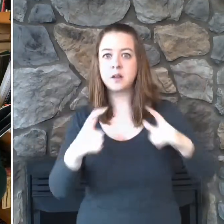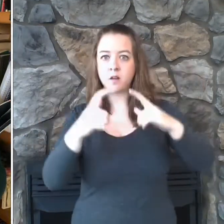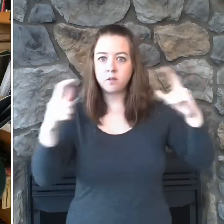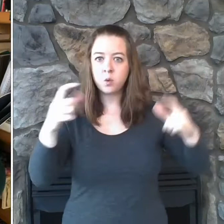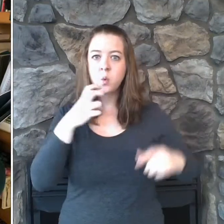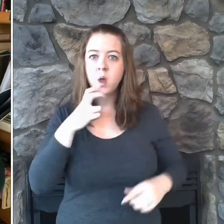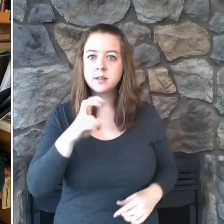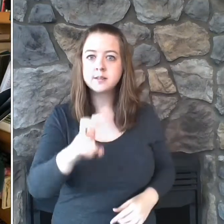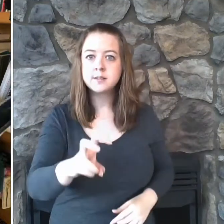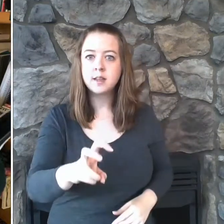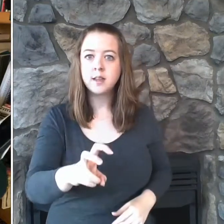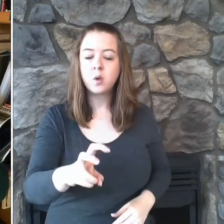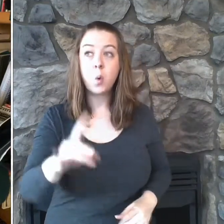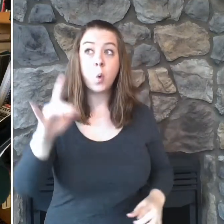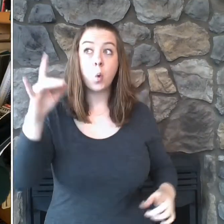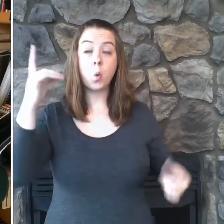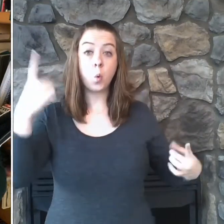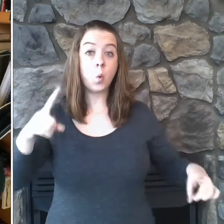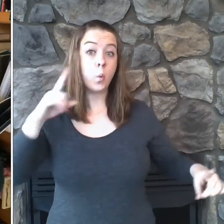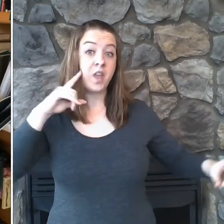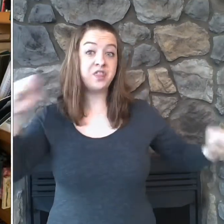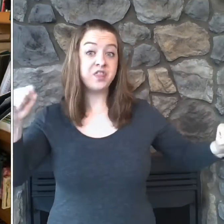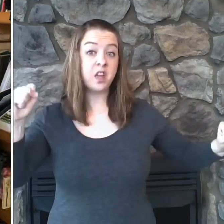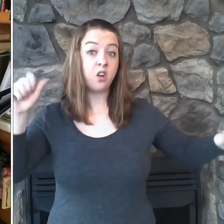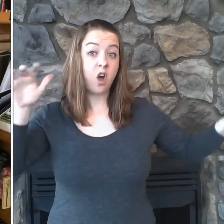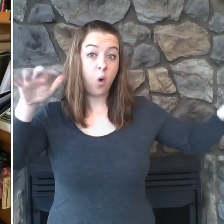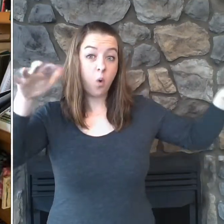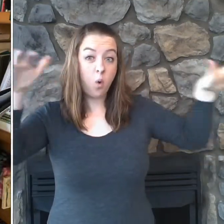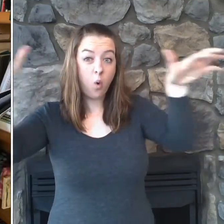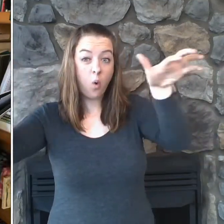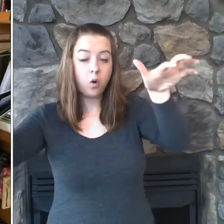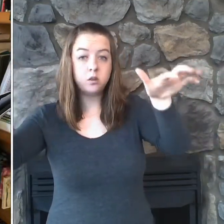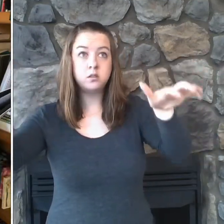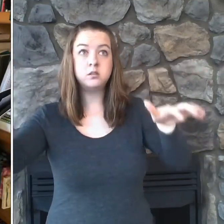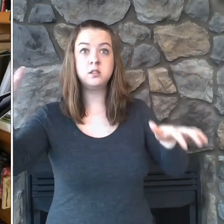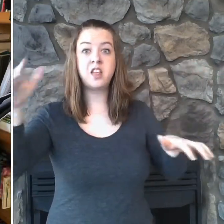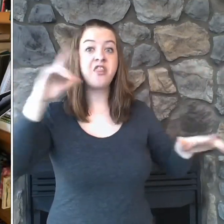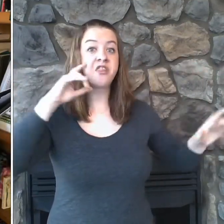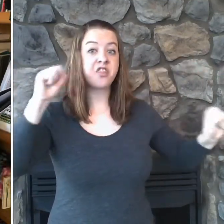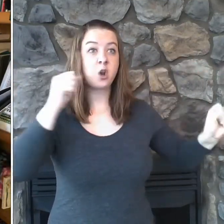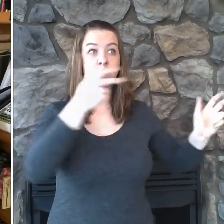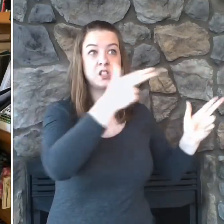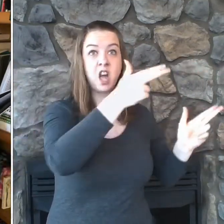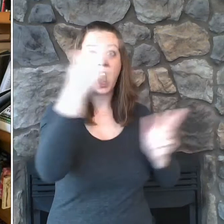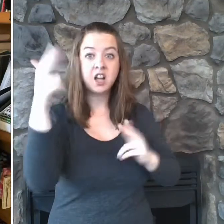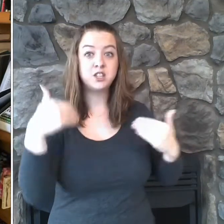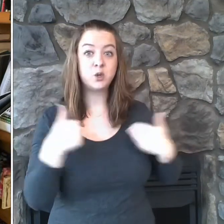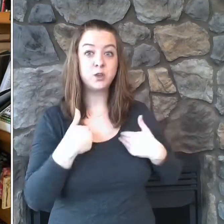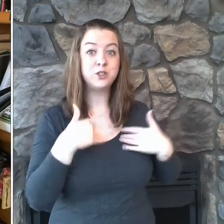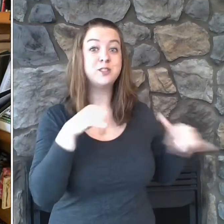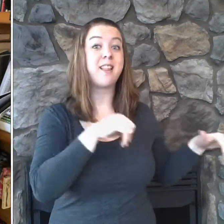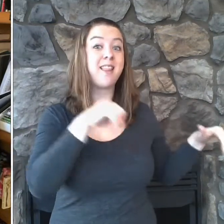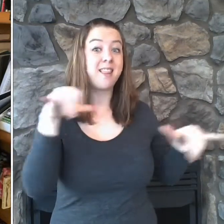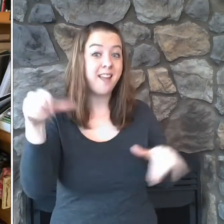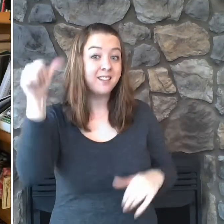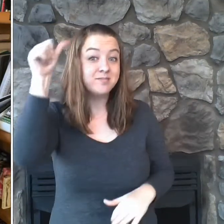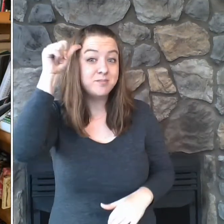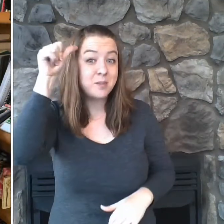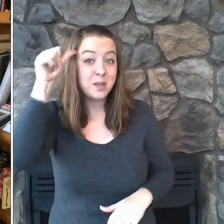snake. When thunder rumbled across the sky, he was hunting creatures such as a